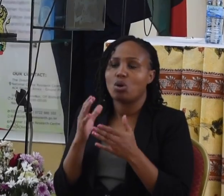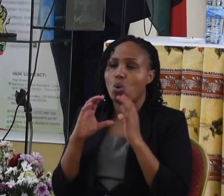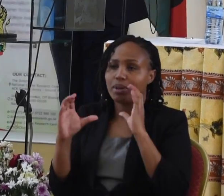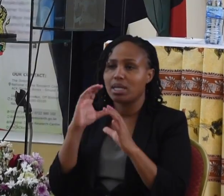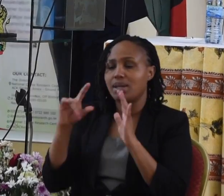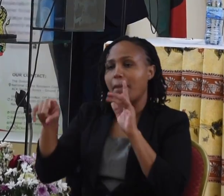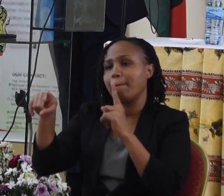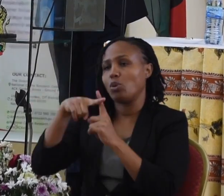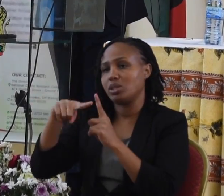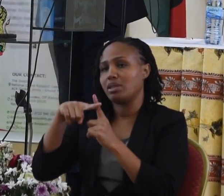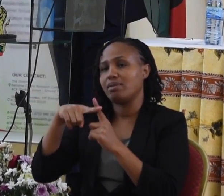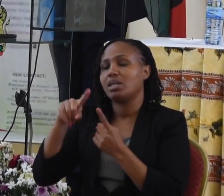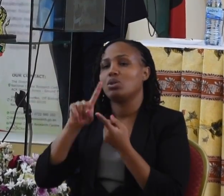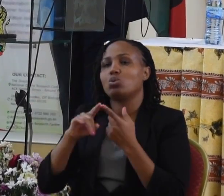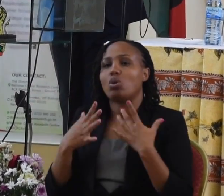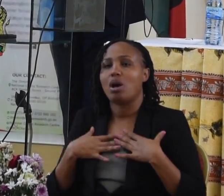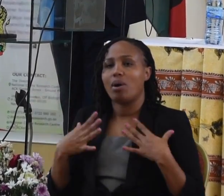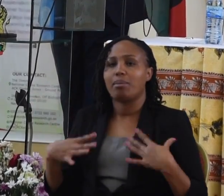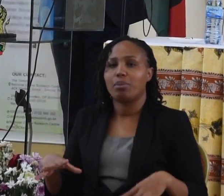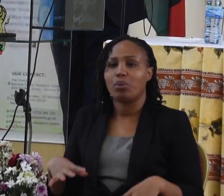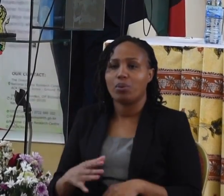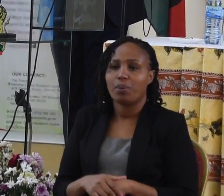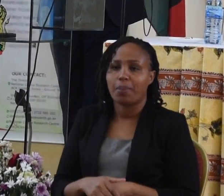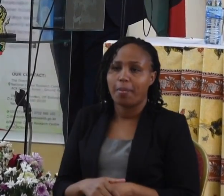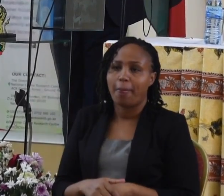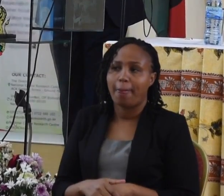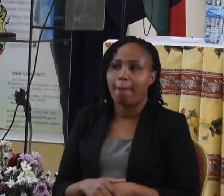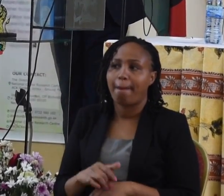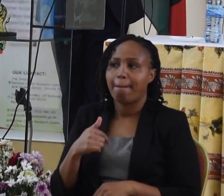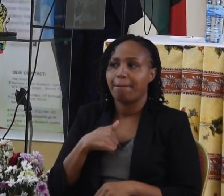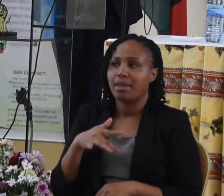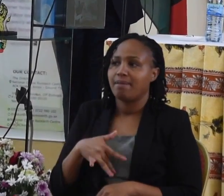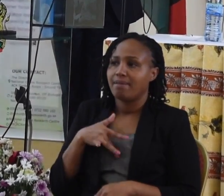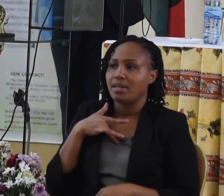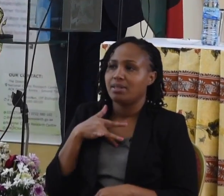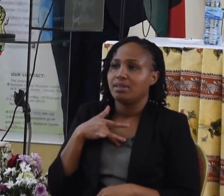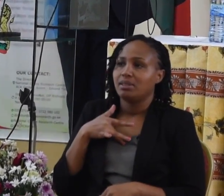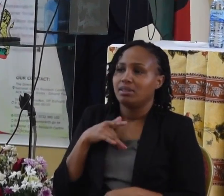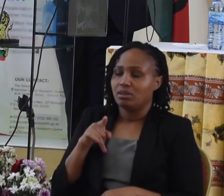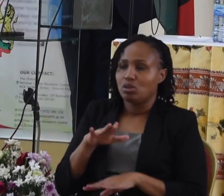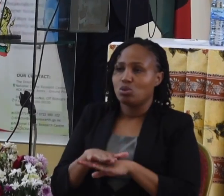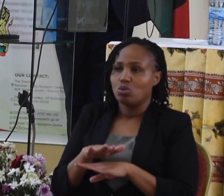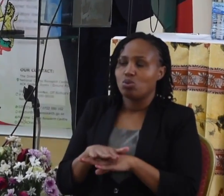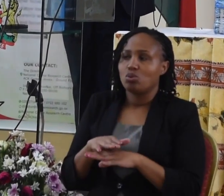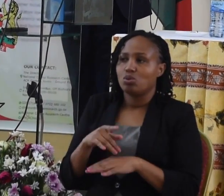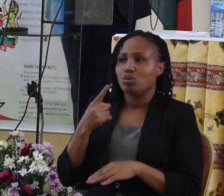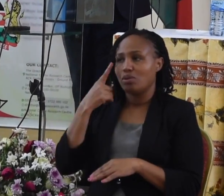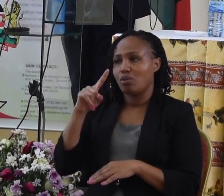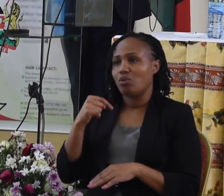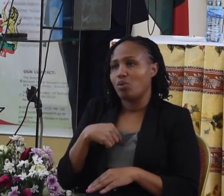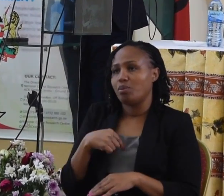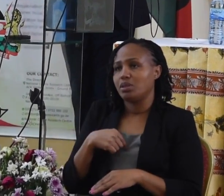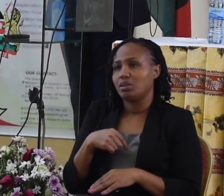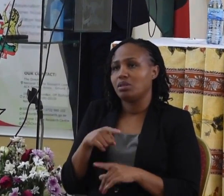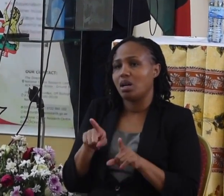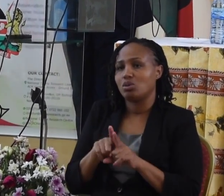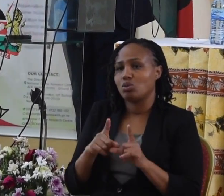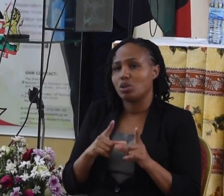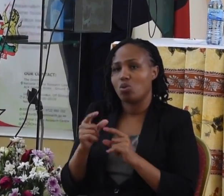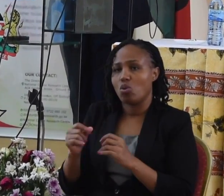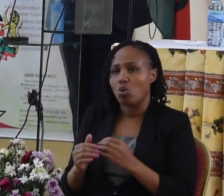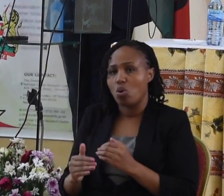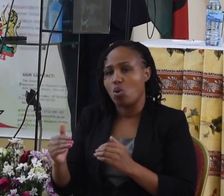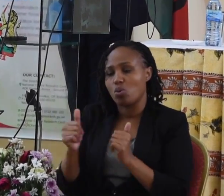communicate positively to our people. So I felt that it is good that as we go on